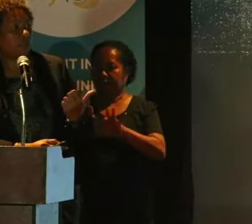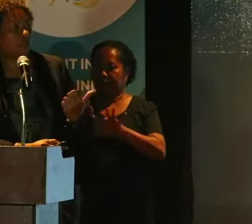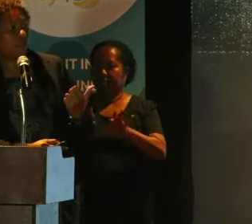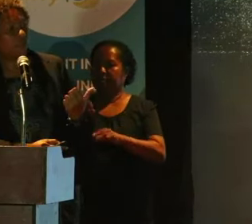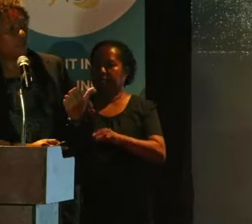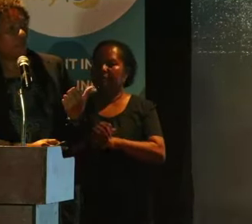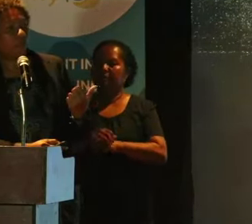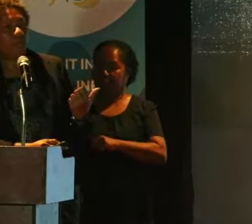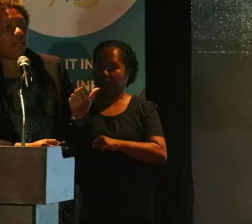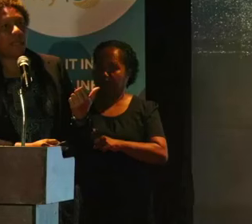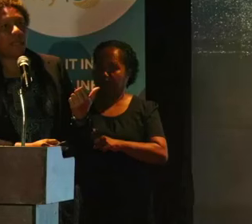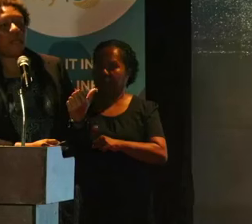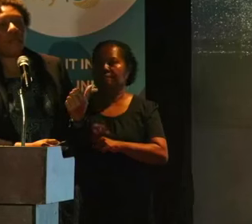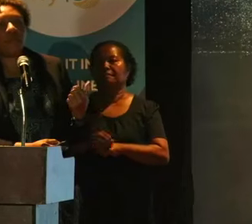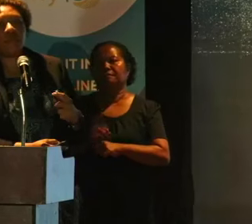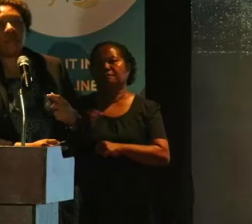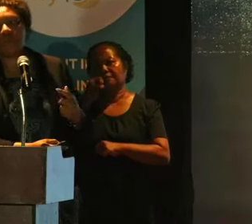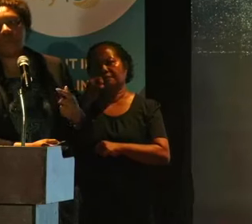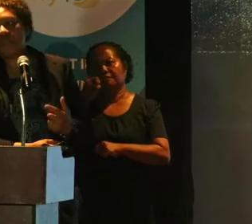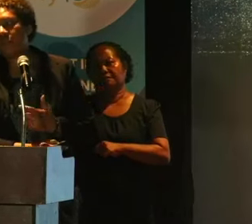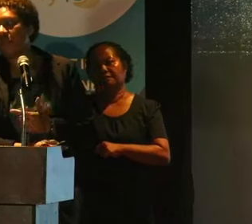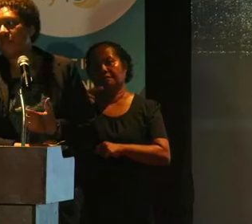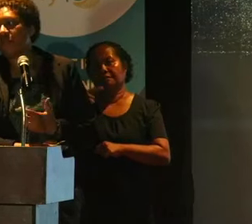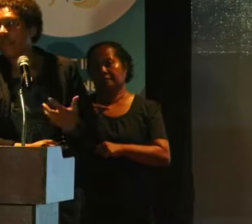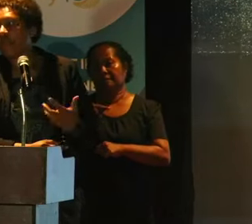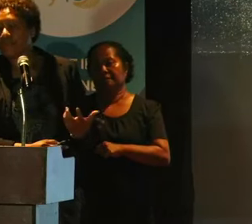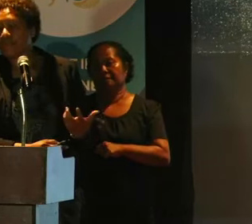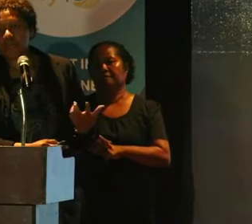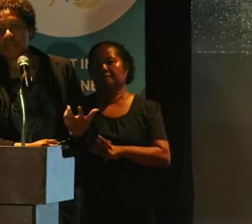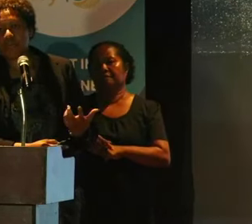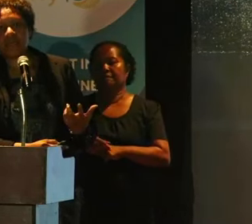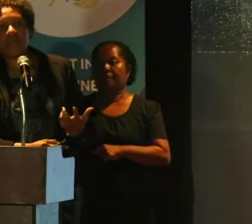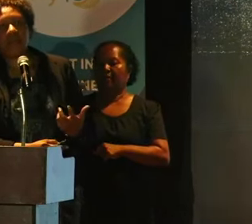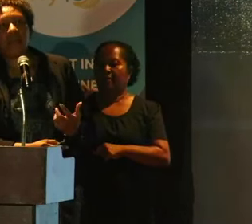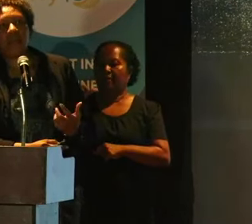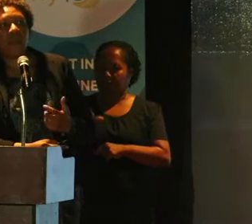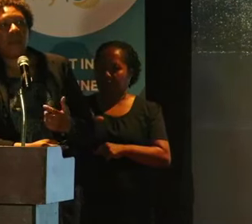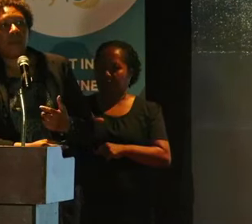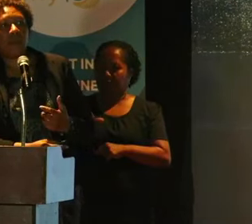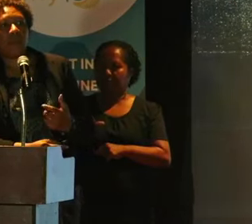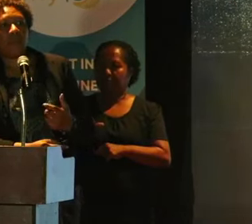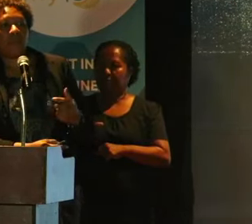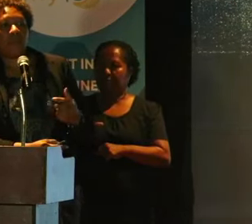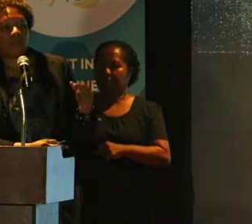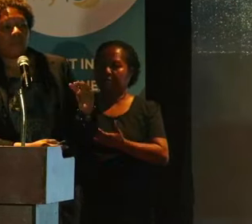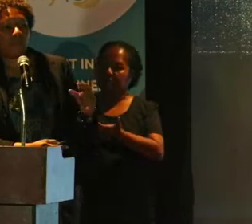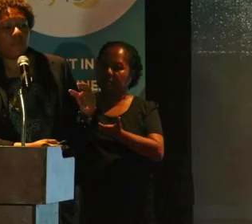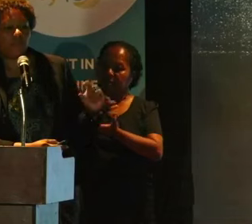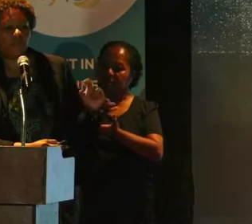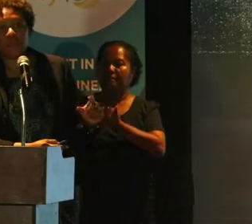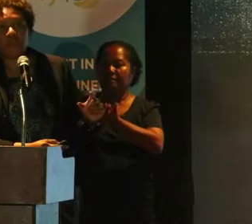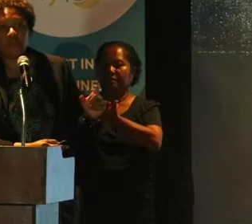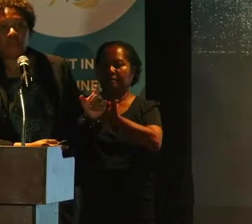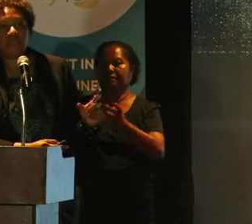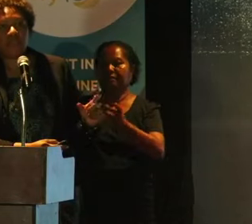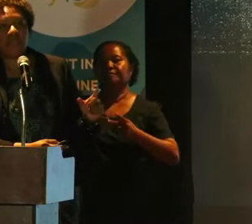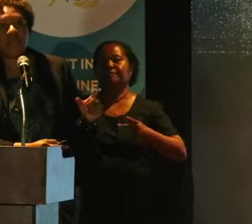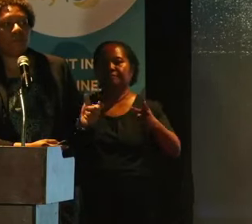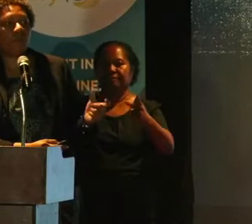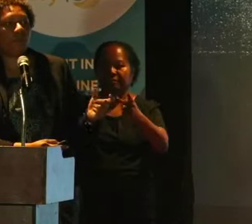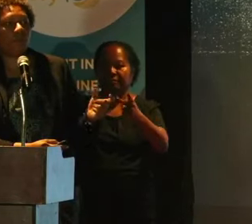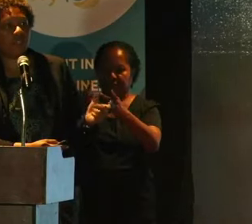need physical planning approval, you may ask? It's because you need to be trading in the right place. And that's what that approval